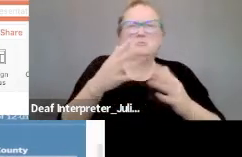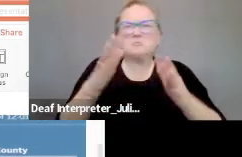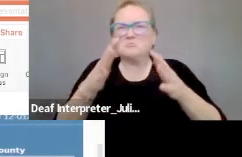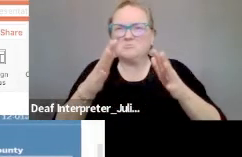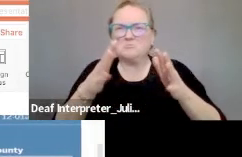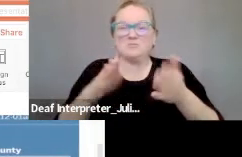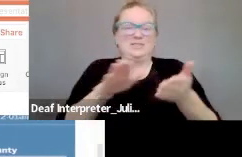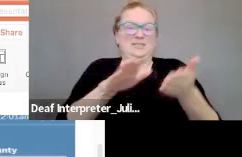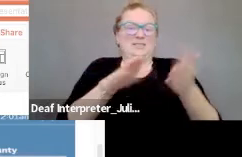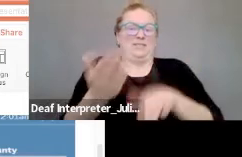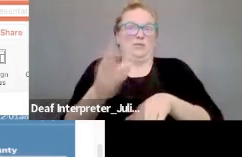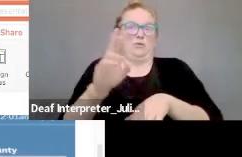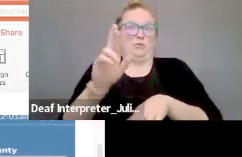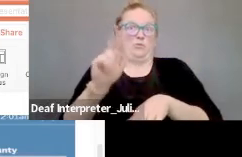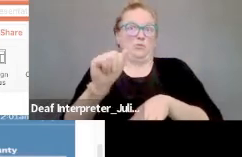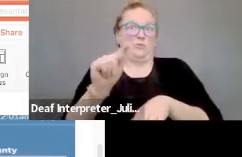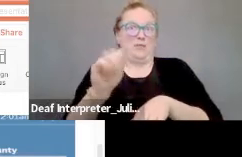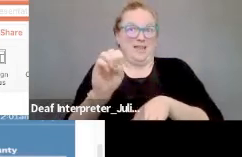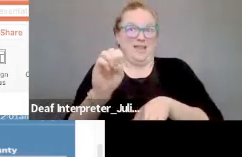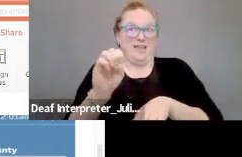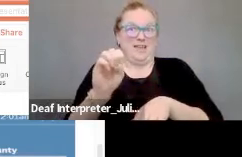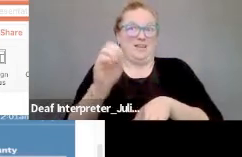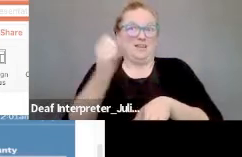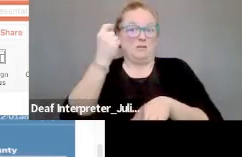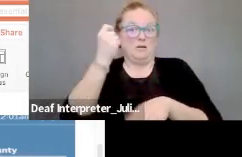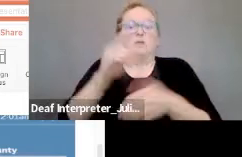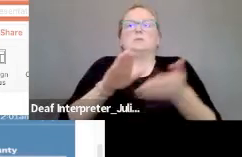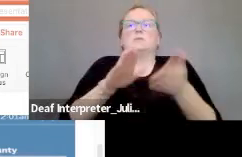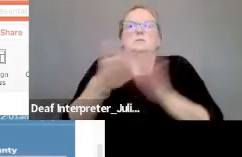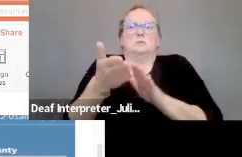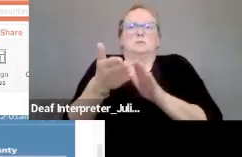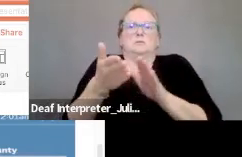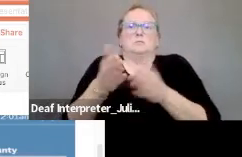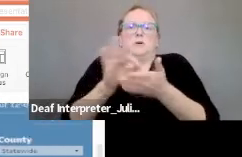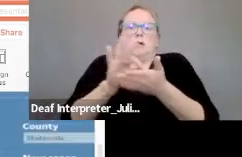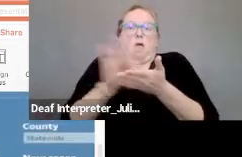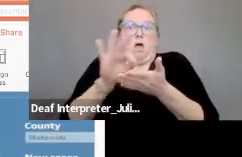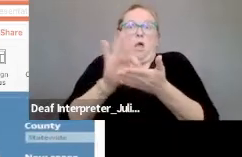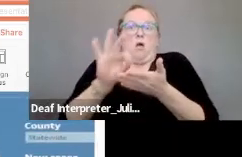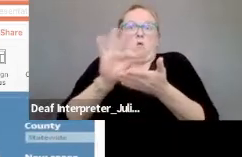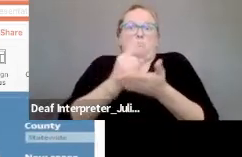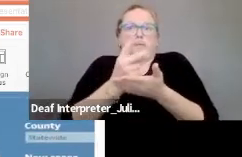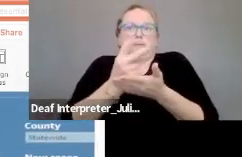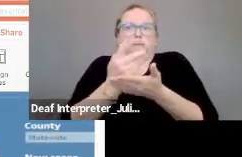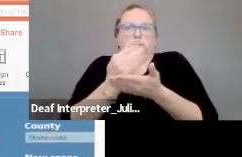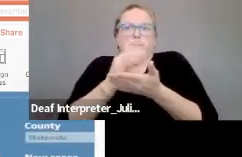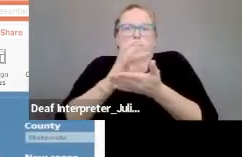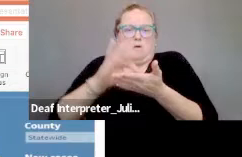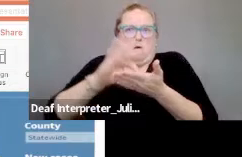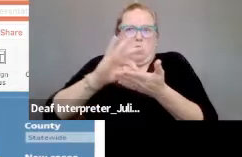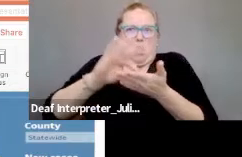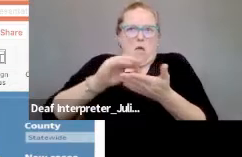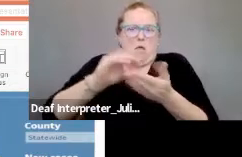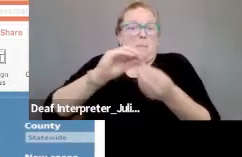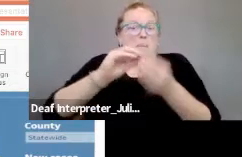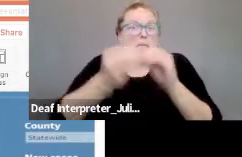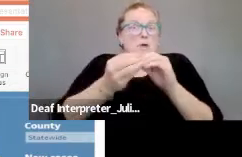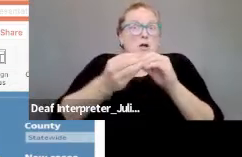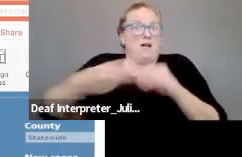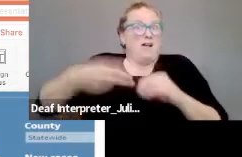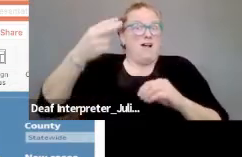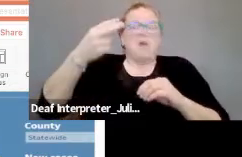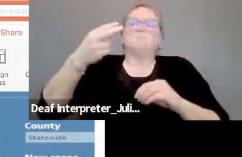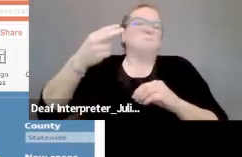count actually. And you can see those have really dropped way off, which is really wonderful to see. And then at the bottom there,